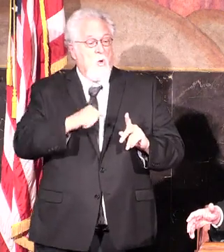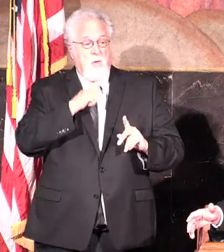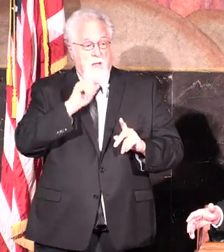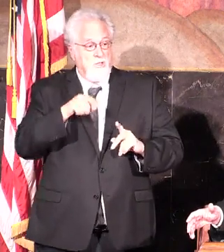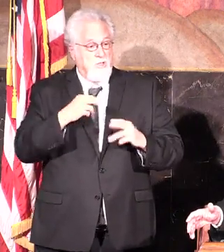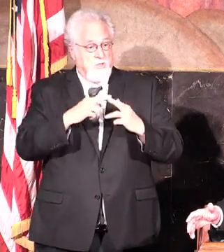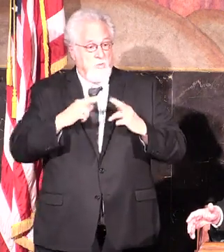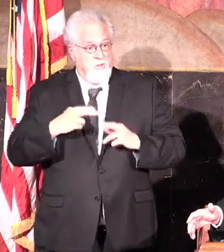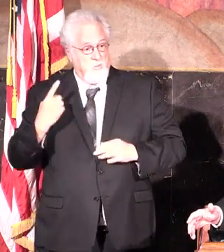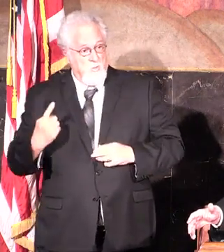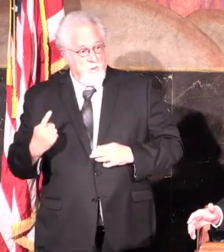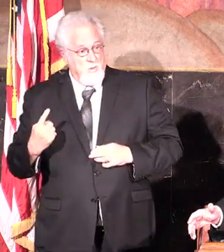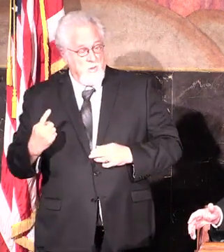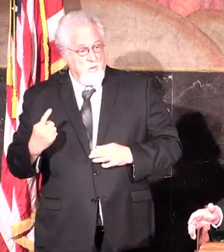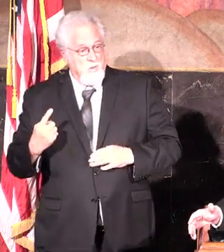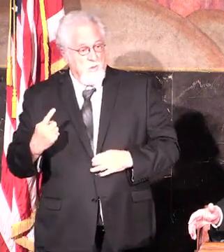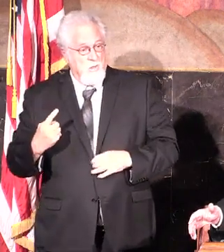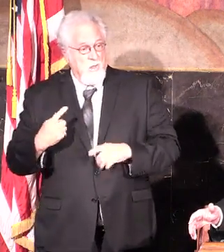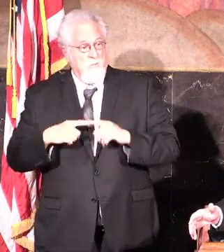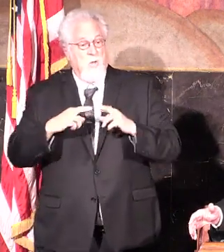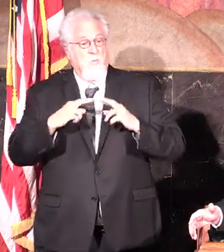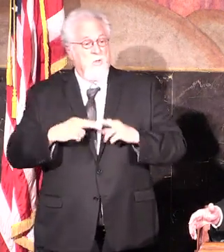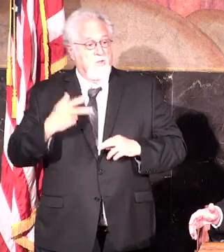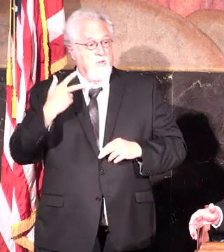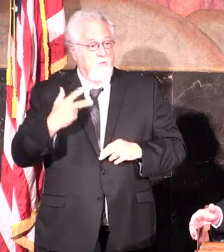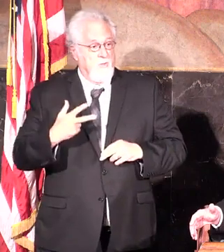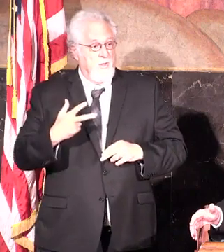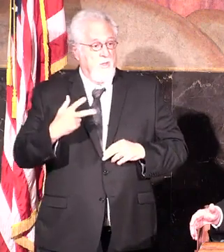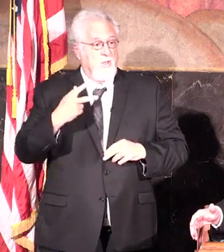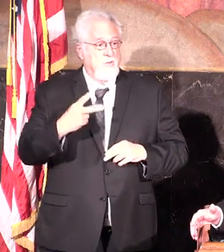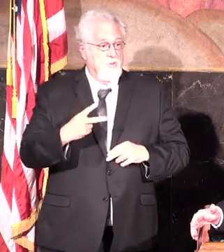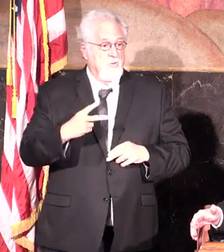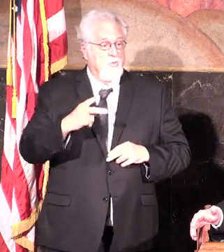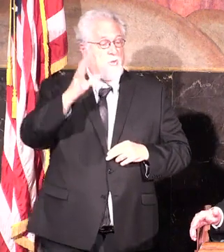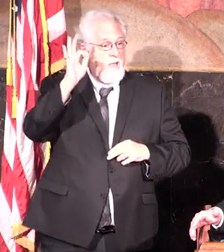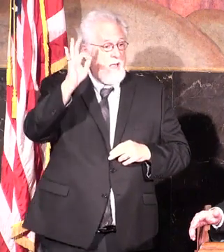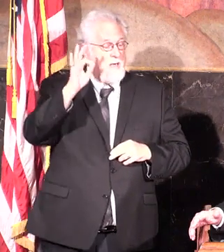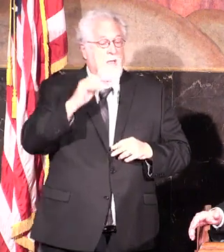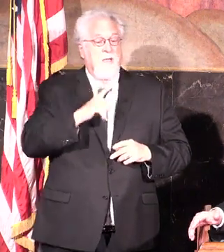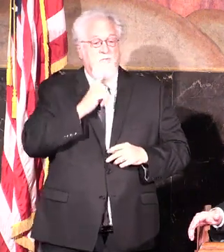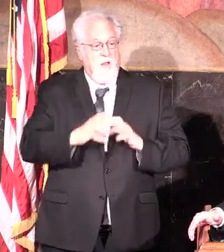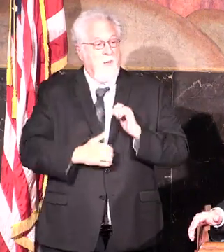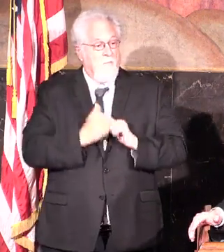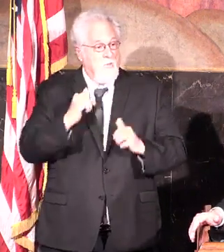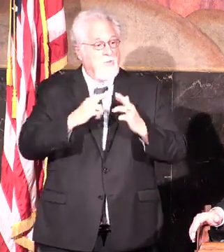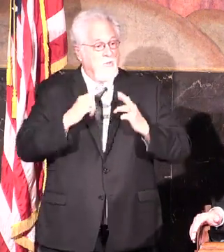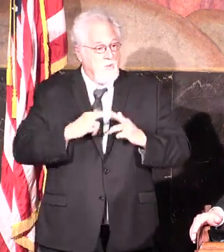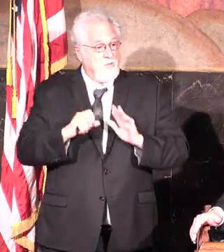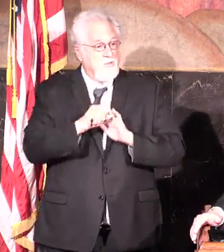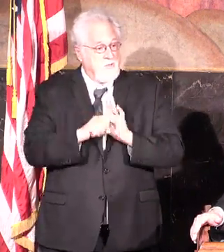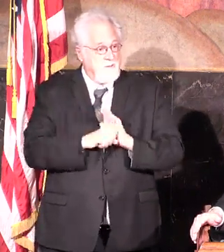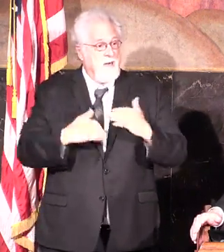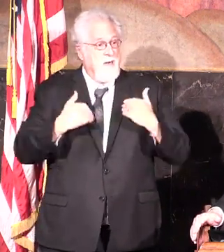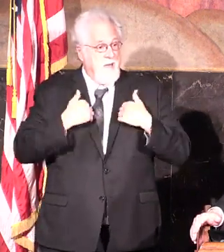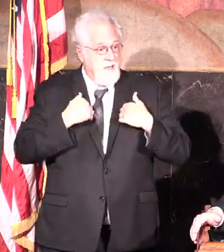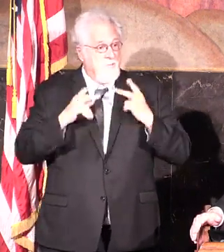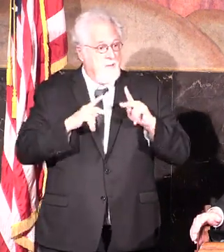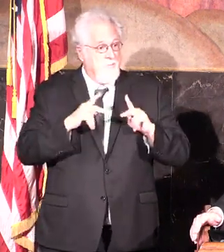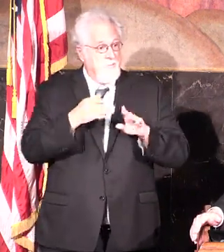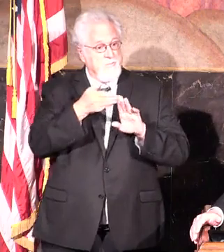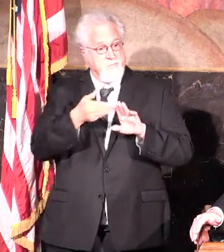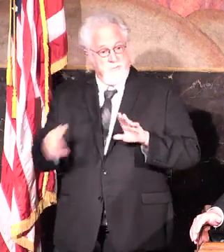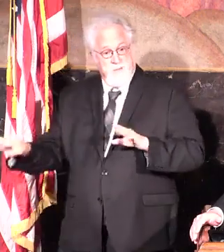1, where New Orleans is, but Region 3, Region 2, Region 9. In fact, most of the regions of the state have had individuals